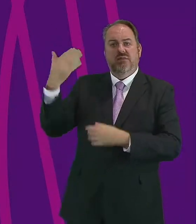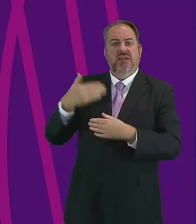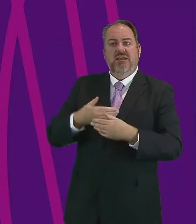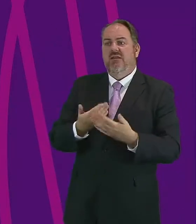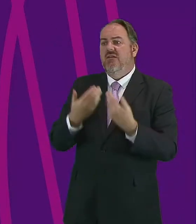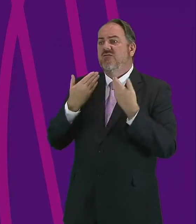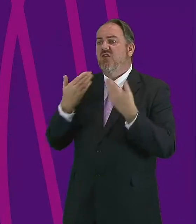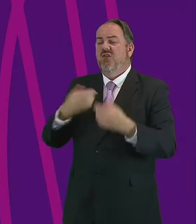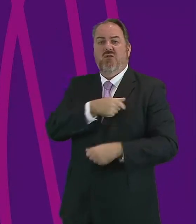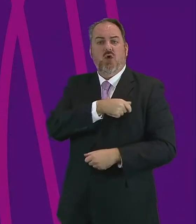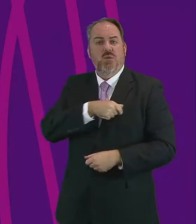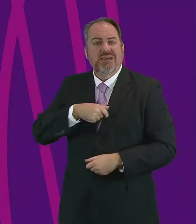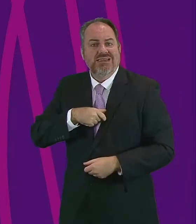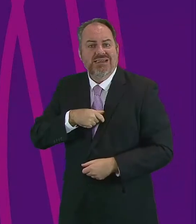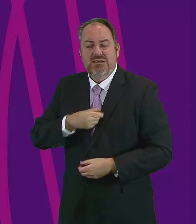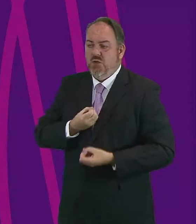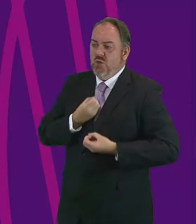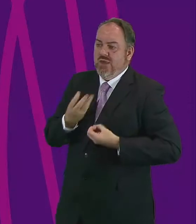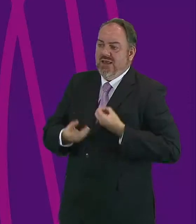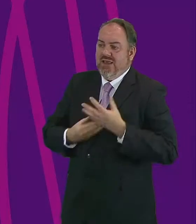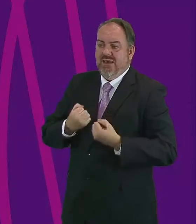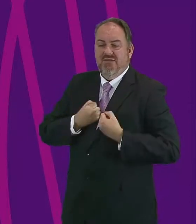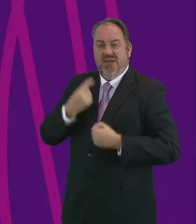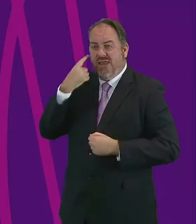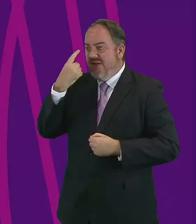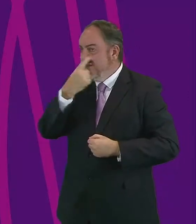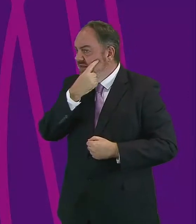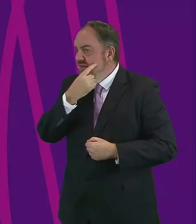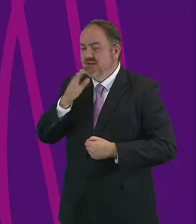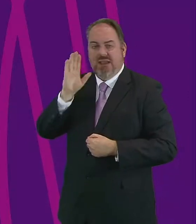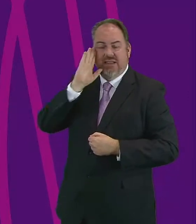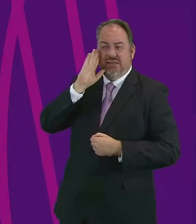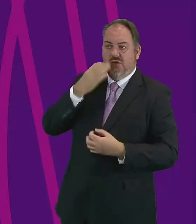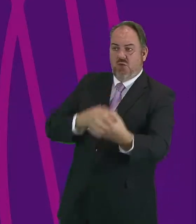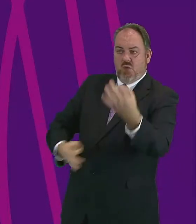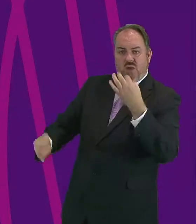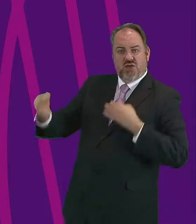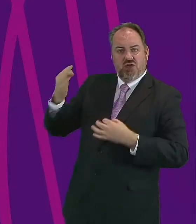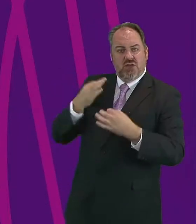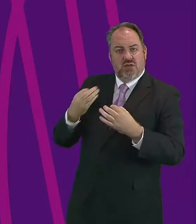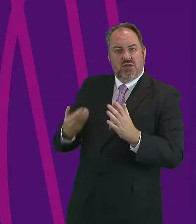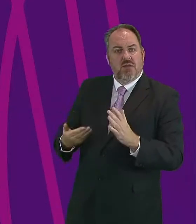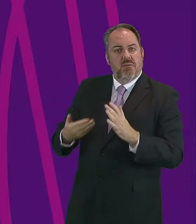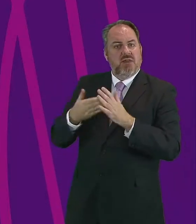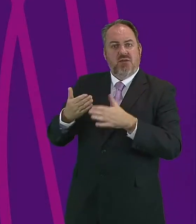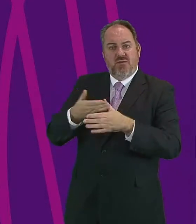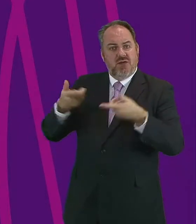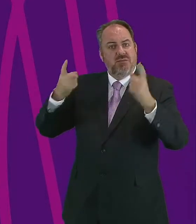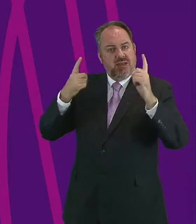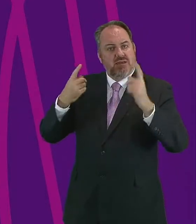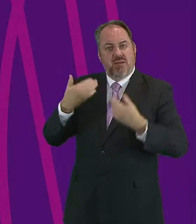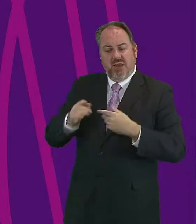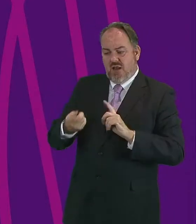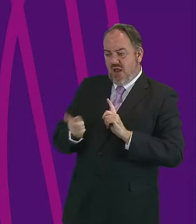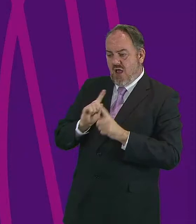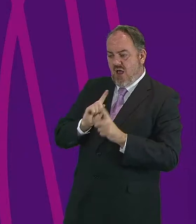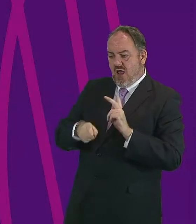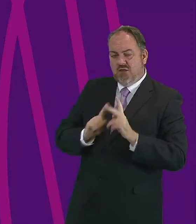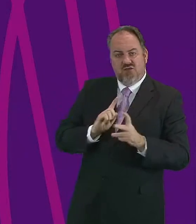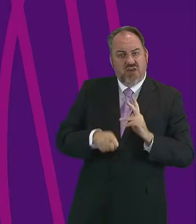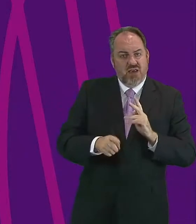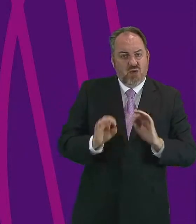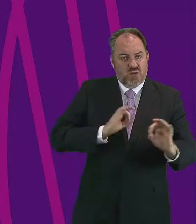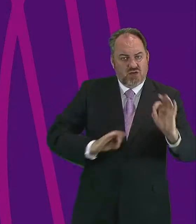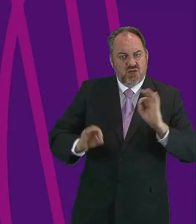to give evidence. And of course, the First Minister and other ministers attended meetings of this Parliament during the summer recess. There can be no doubt about